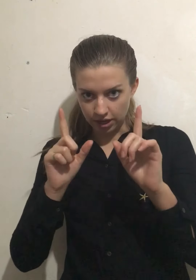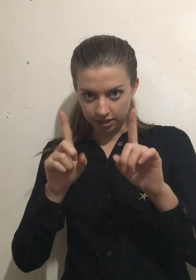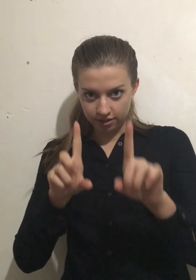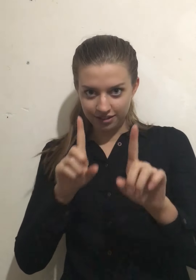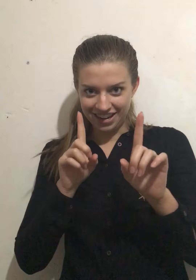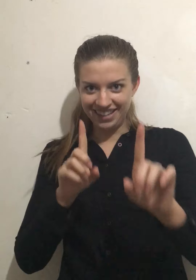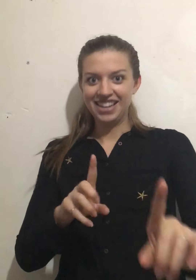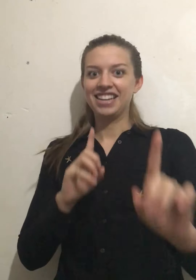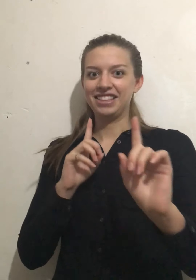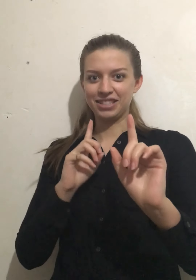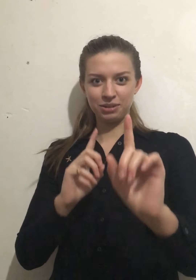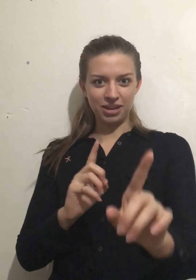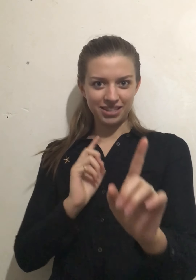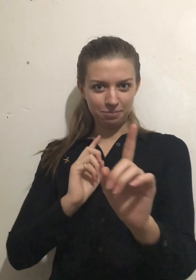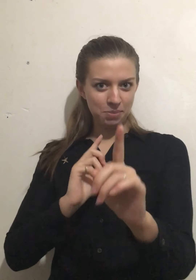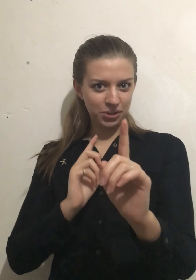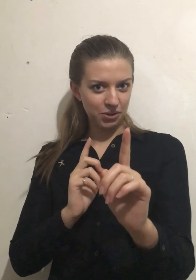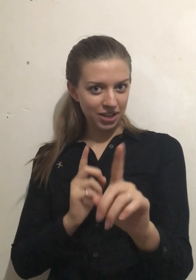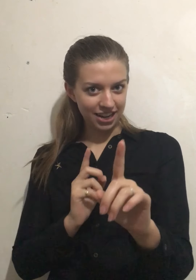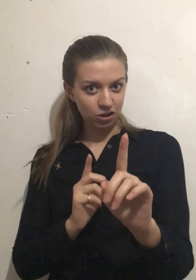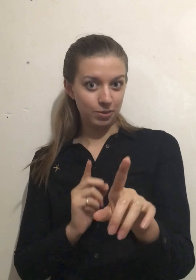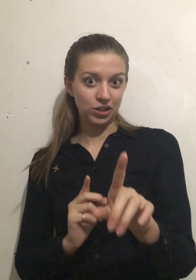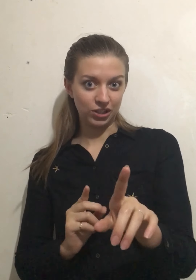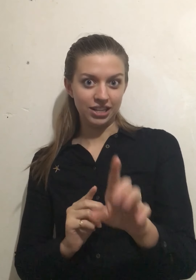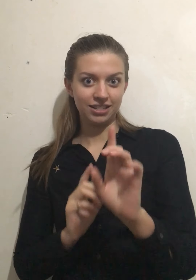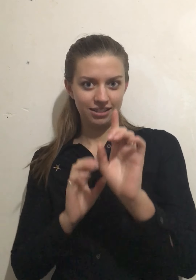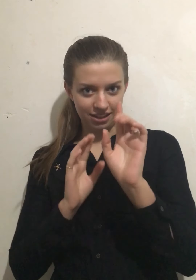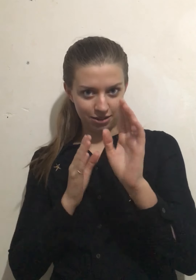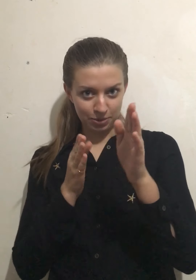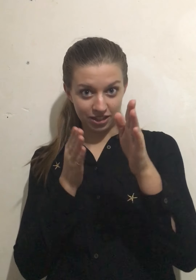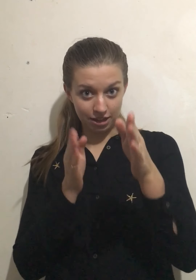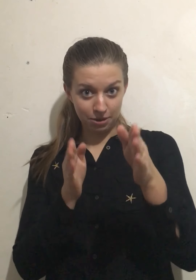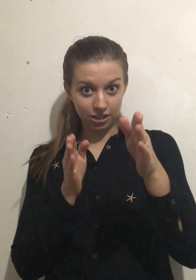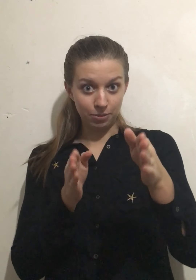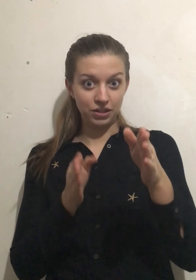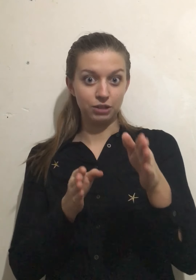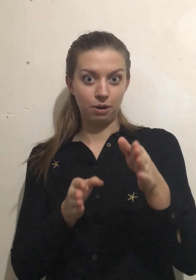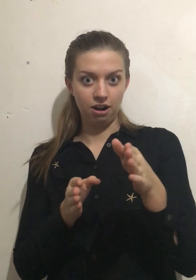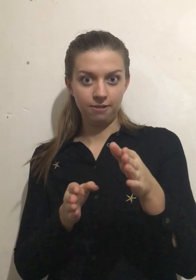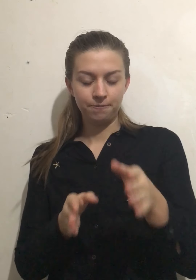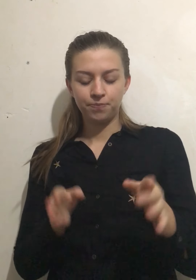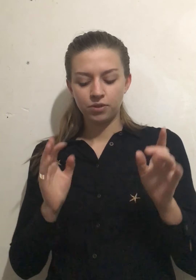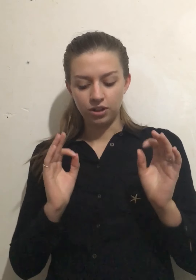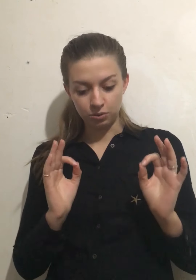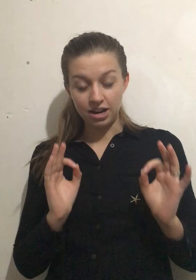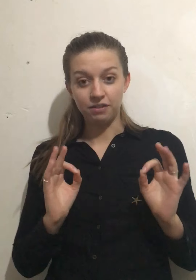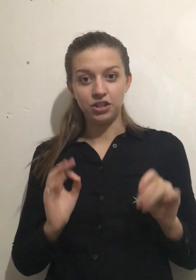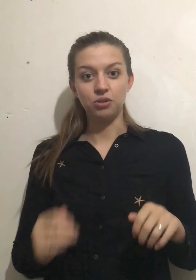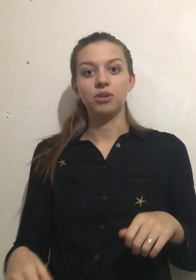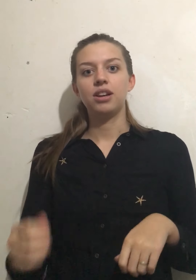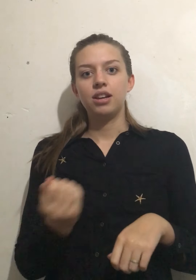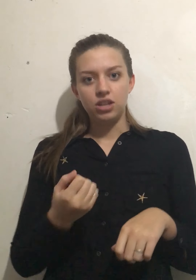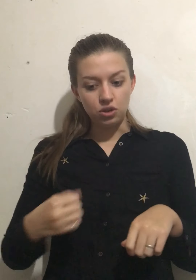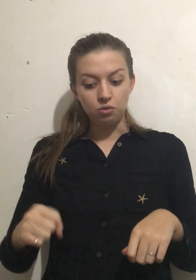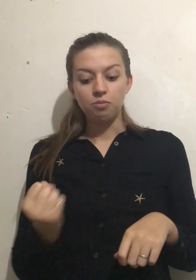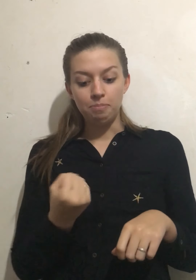trick. This is why some people don't like no-bake cookies, is because they mess up on this part. Here's what you have to do. You mix